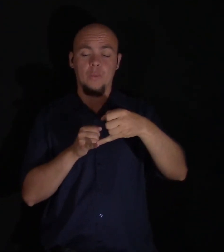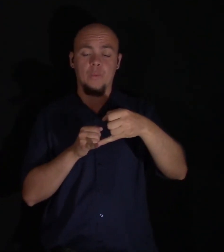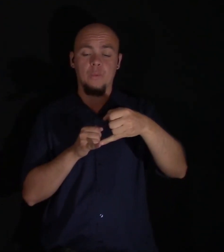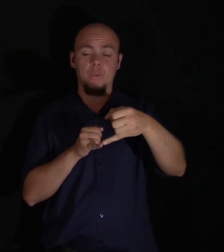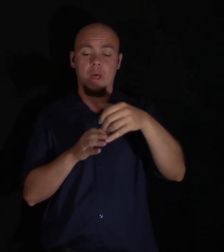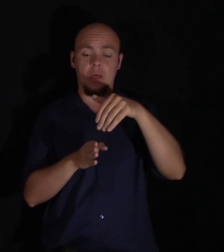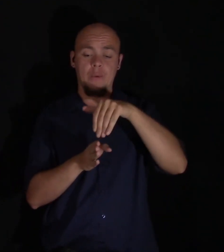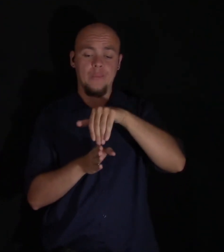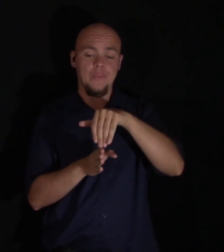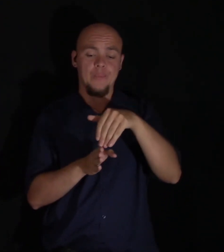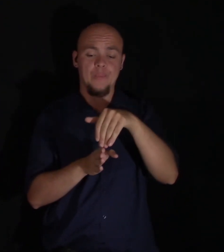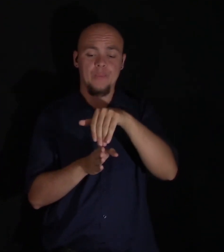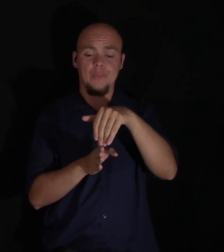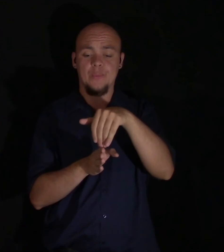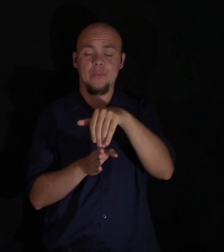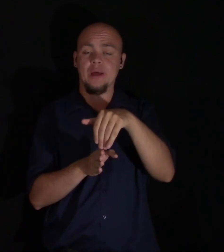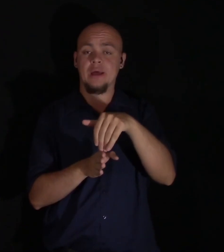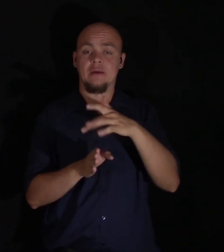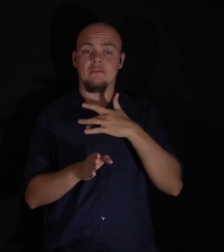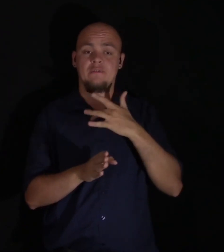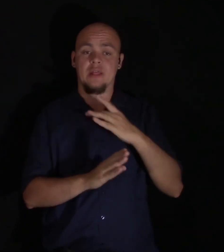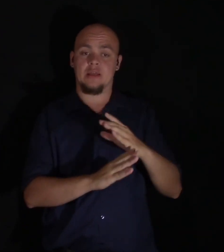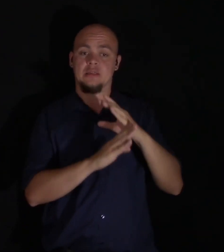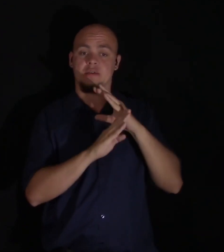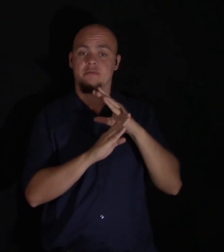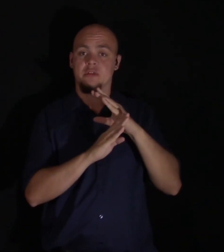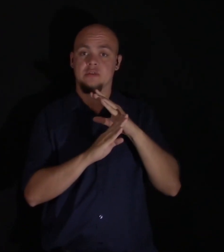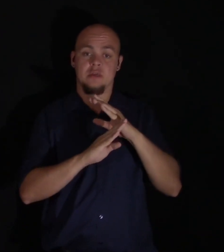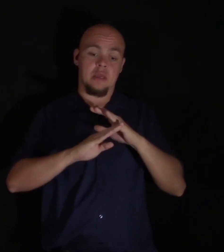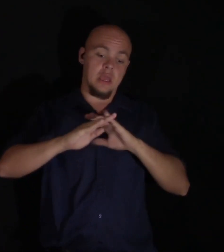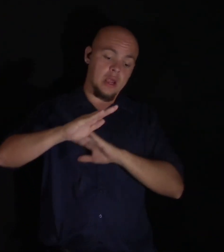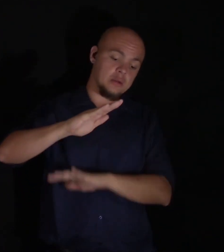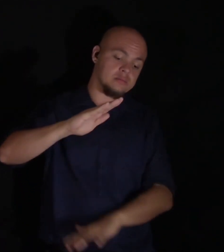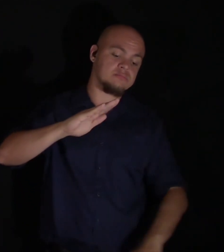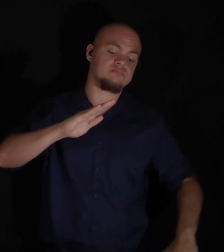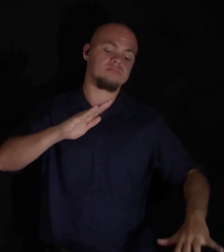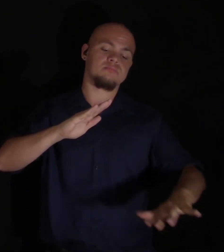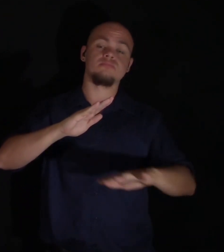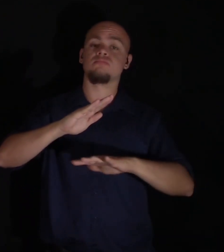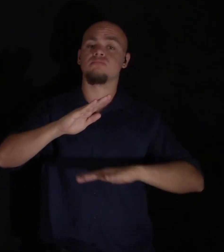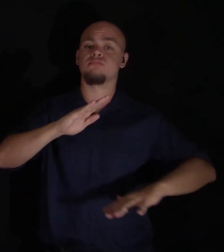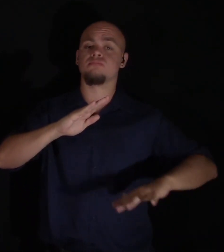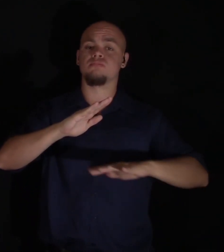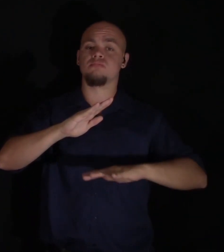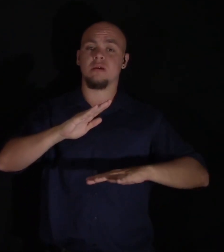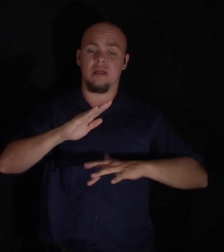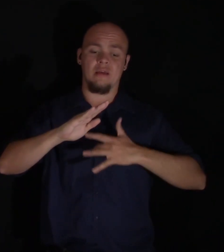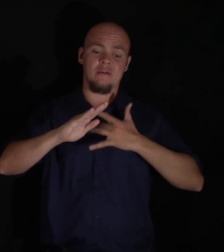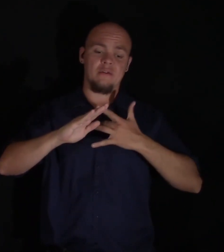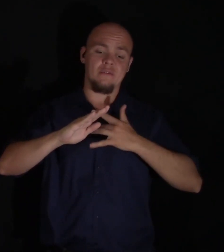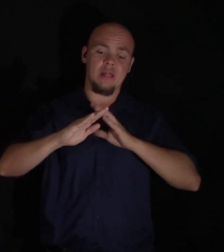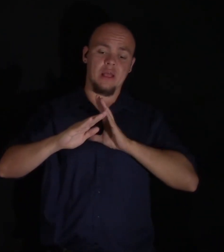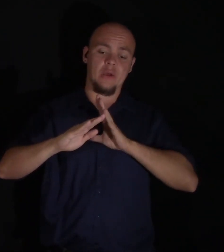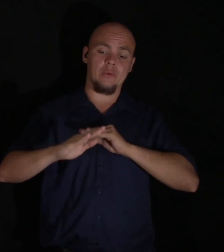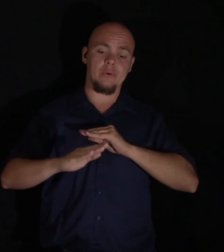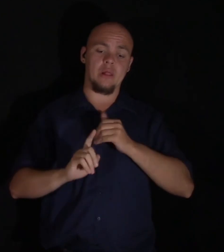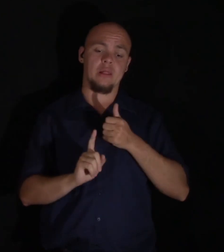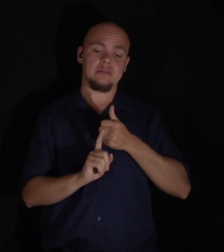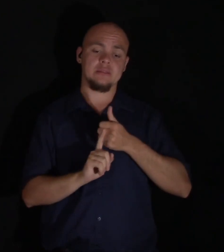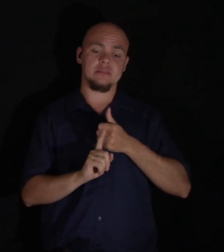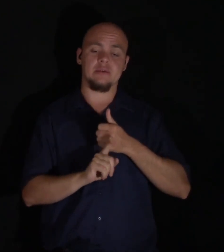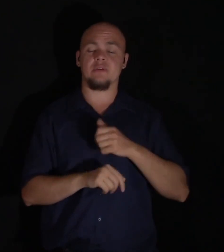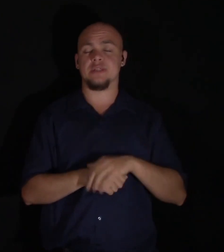of defensiveness above a huge canyon of low self-esteem.